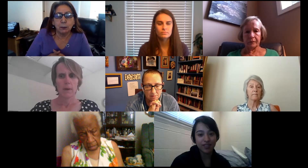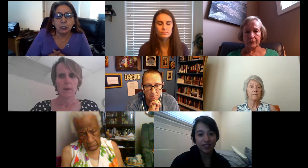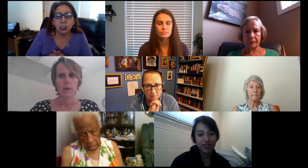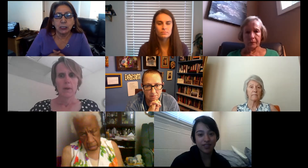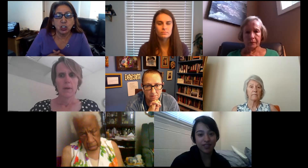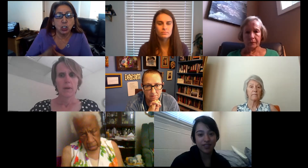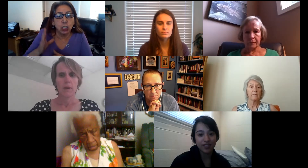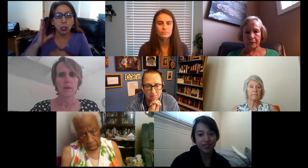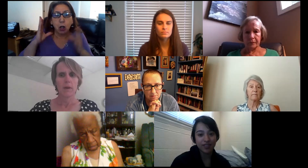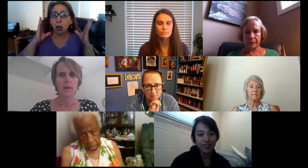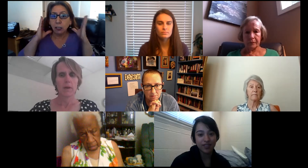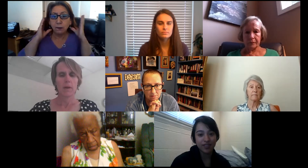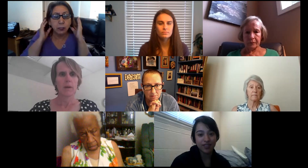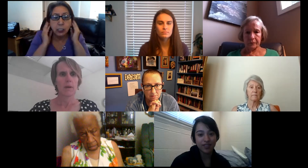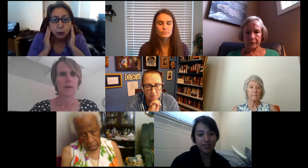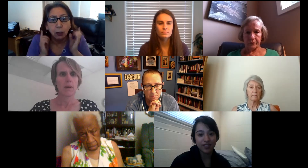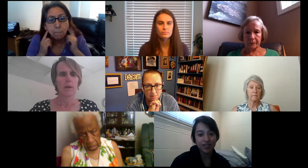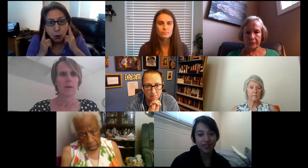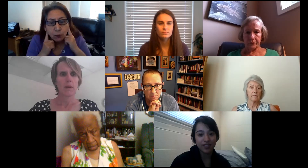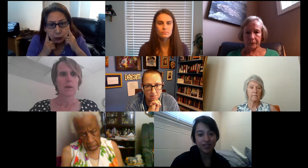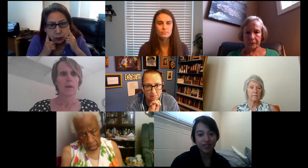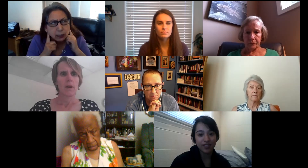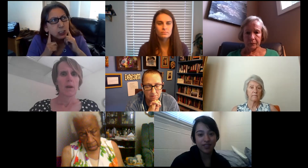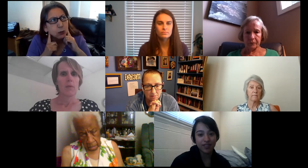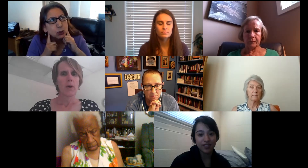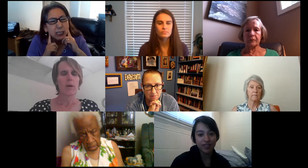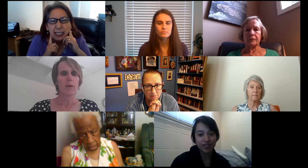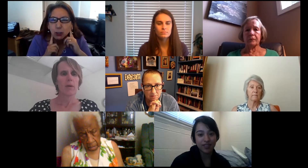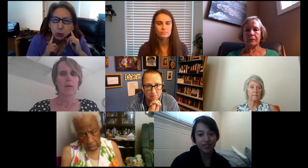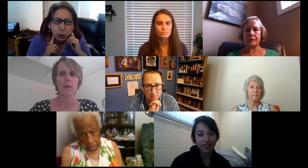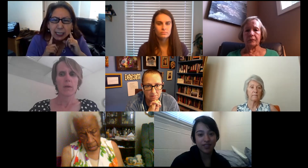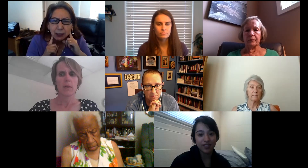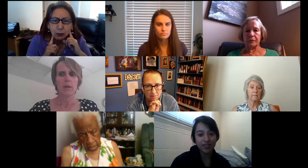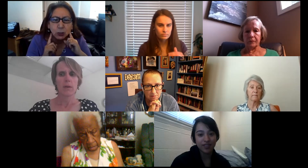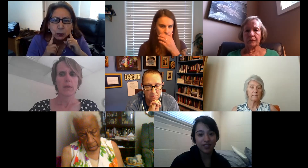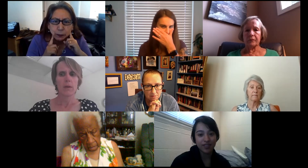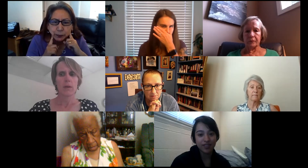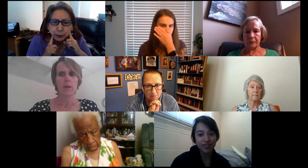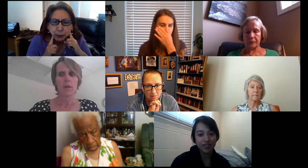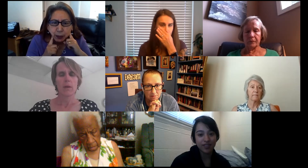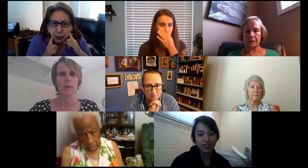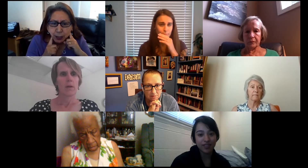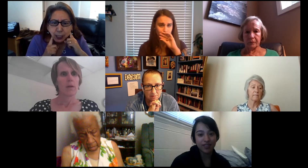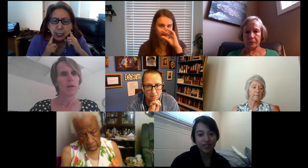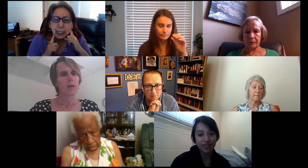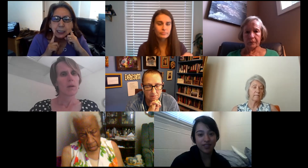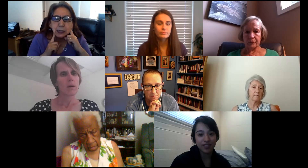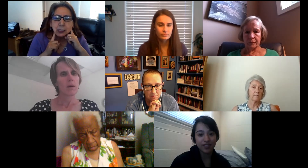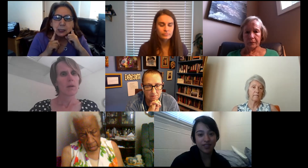because she said she lost all of her hearing on both ears. I think she was 28 or 29 years old. And